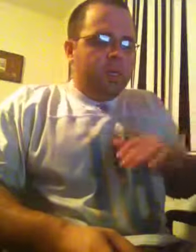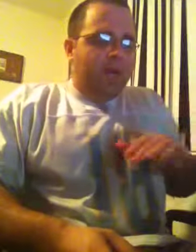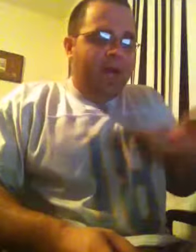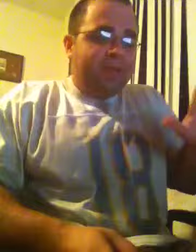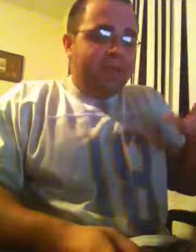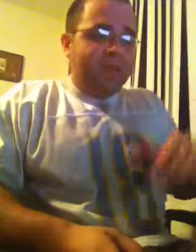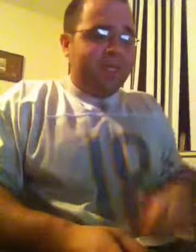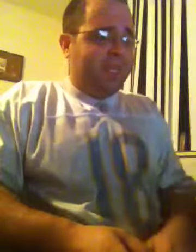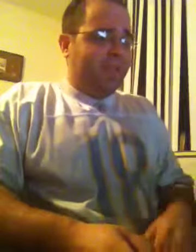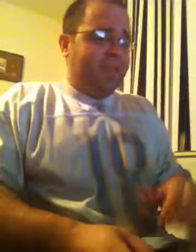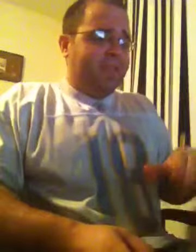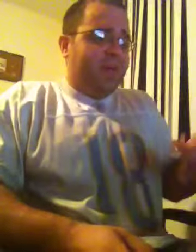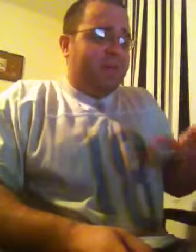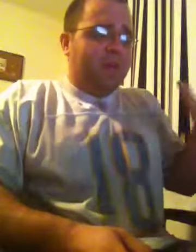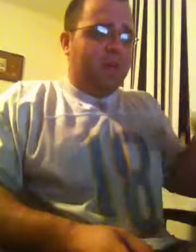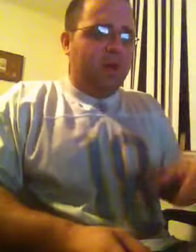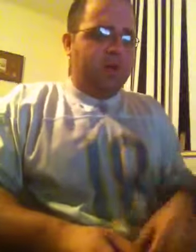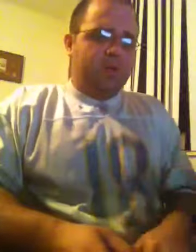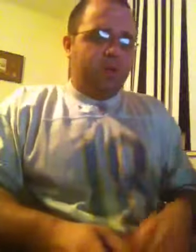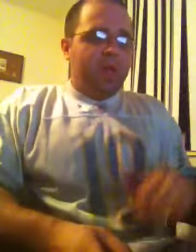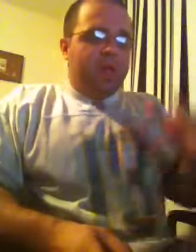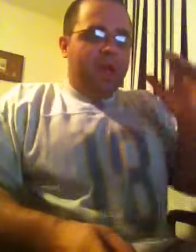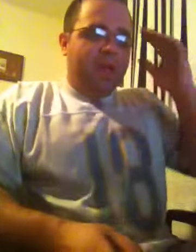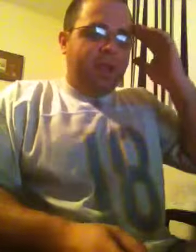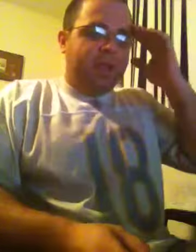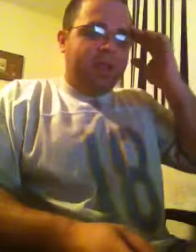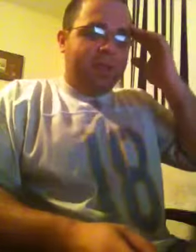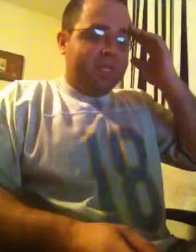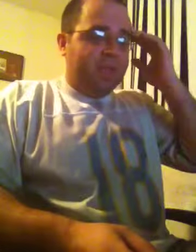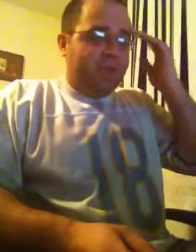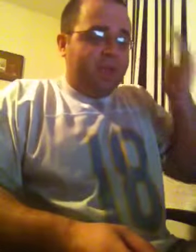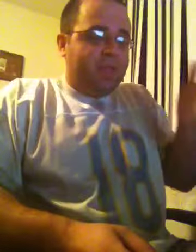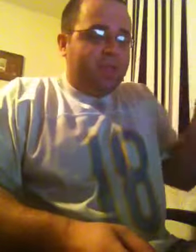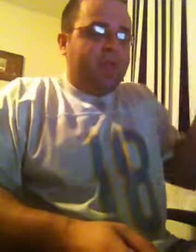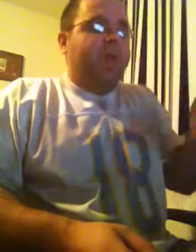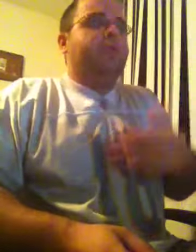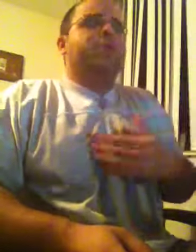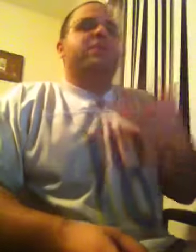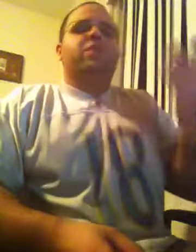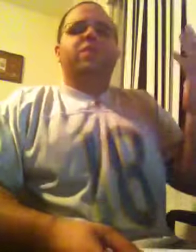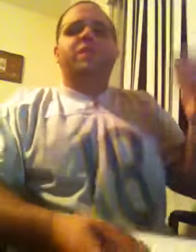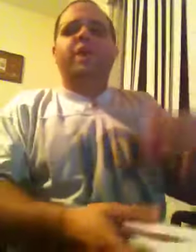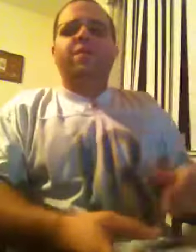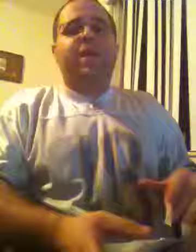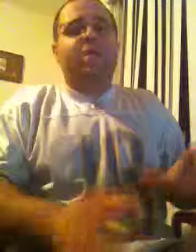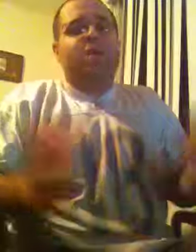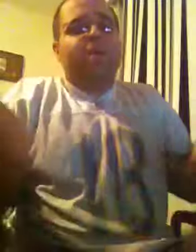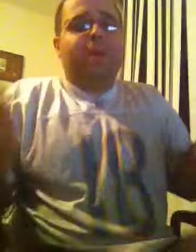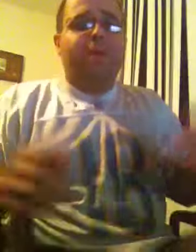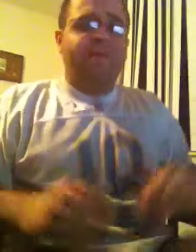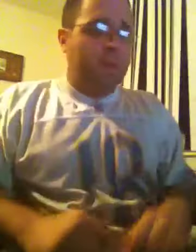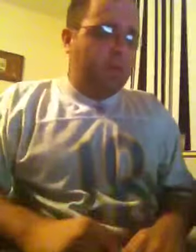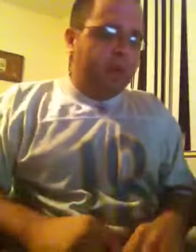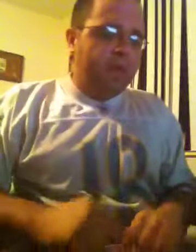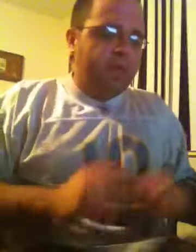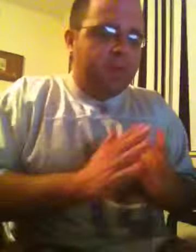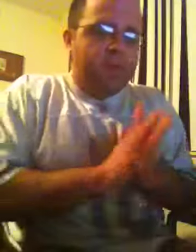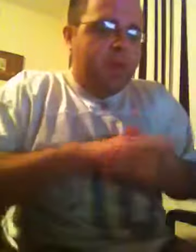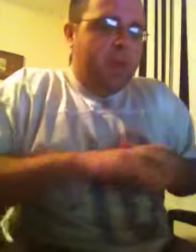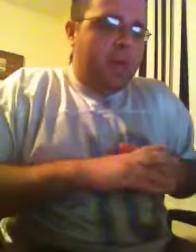I looked at my cell and I thought about calling you. And I looked at my cell and like, dude, I wonder if he gets calls in heaven. I know you can't pick up the phone in heaven.